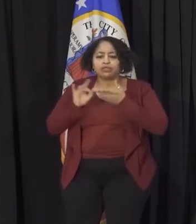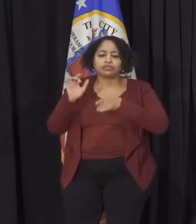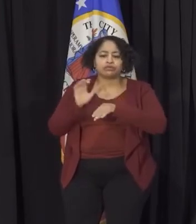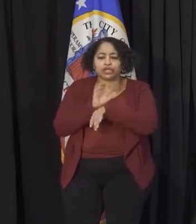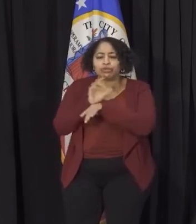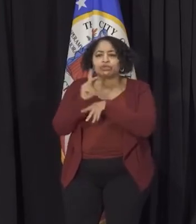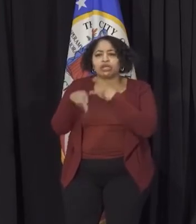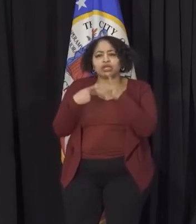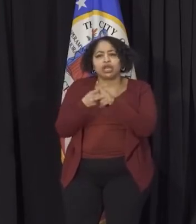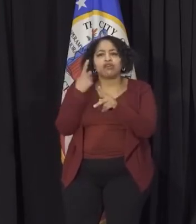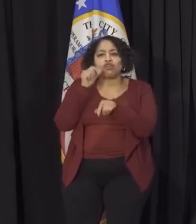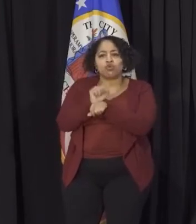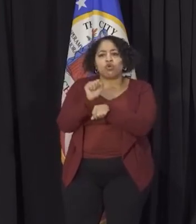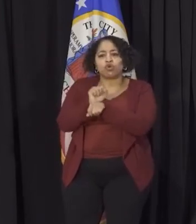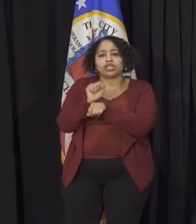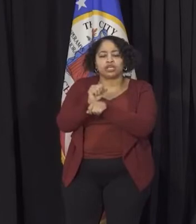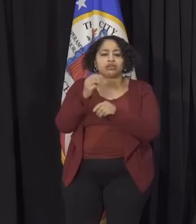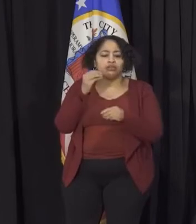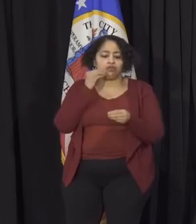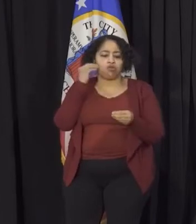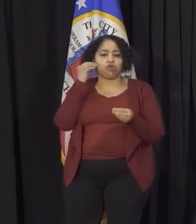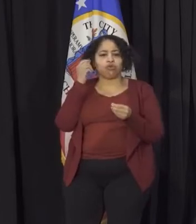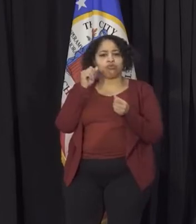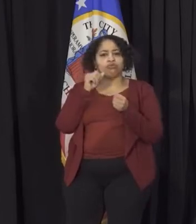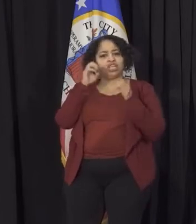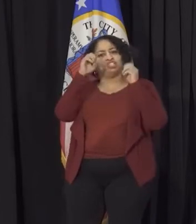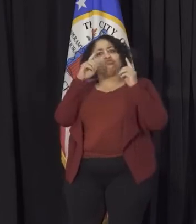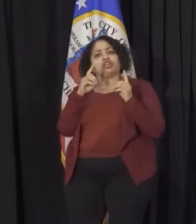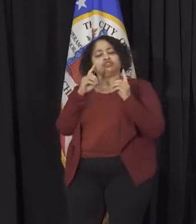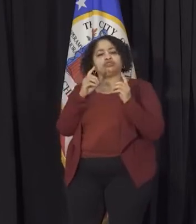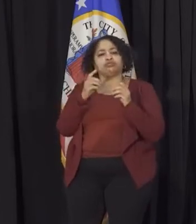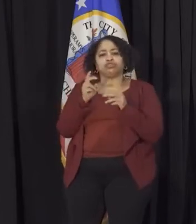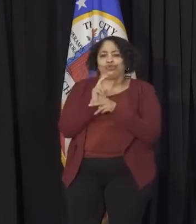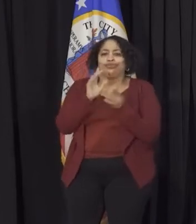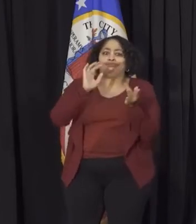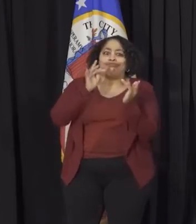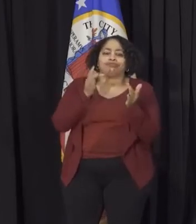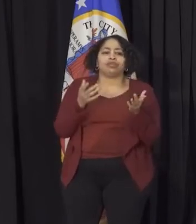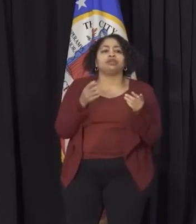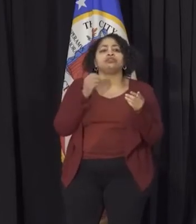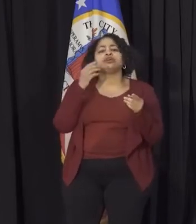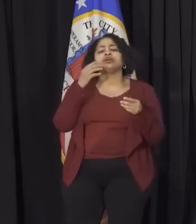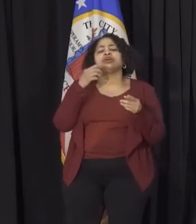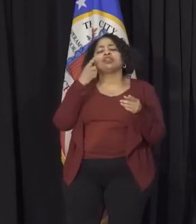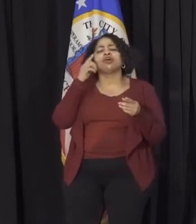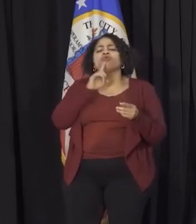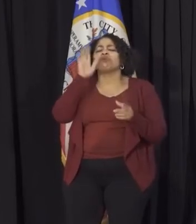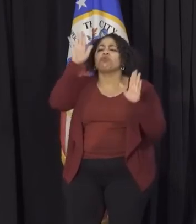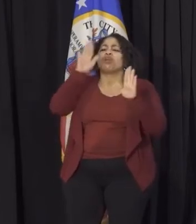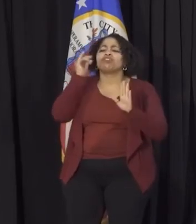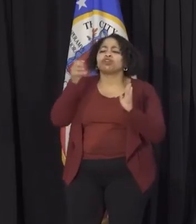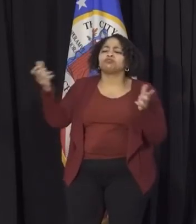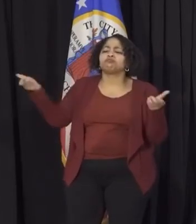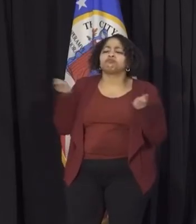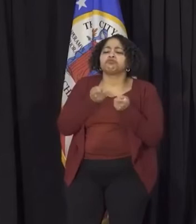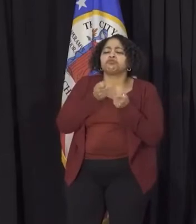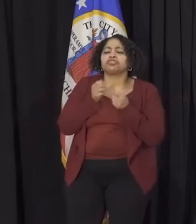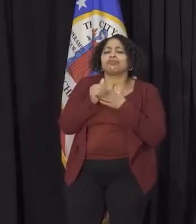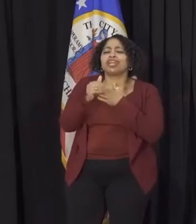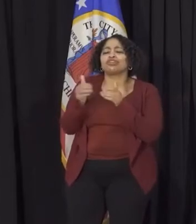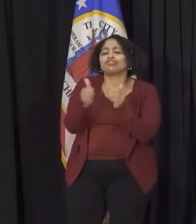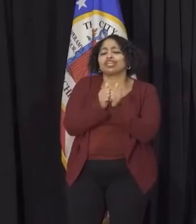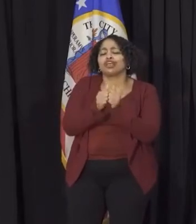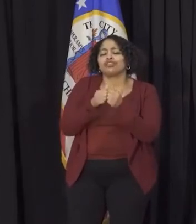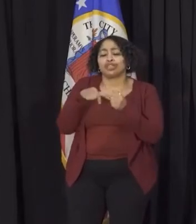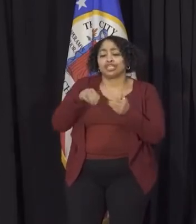home. So he said it would be really tremendous if you could bring a group of leaders together in this community to